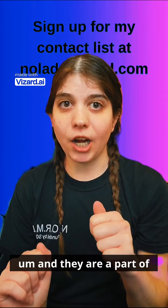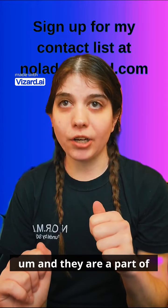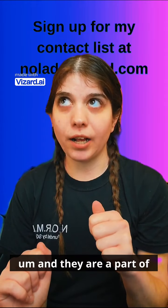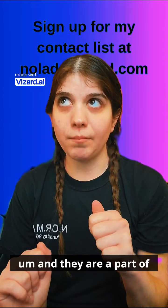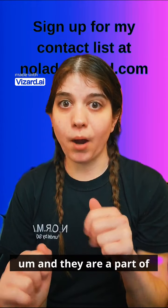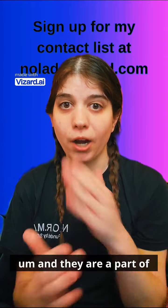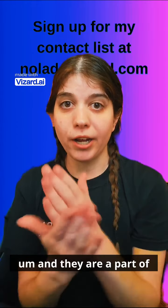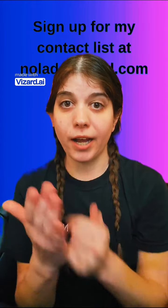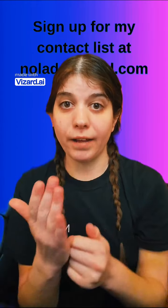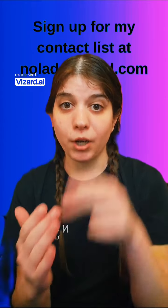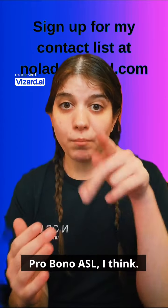a part of